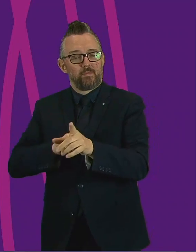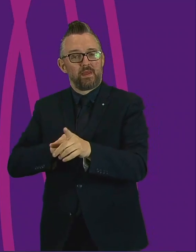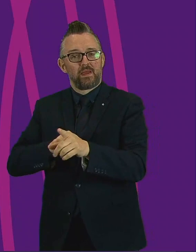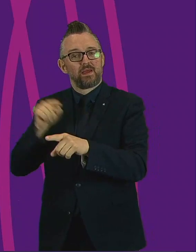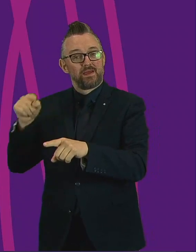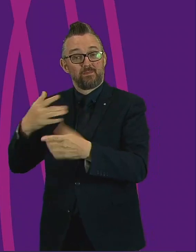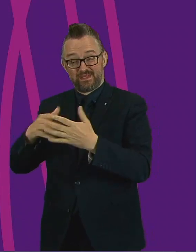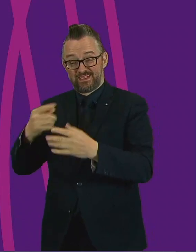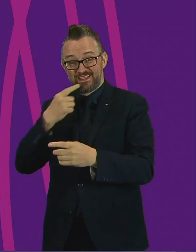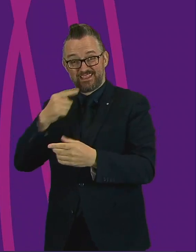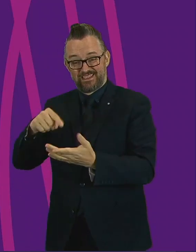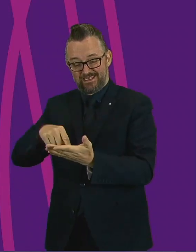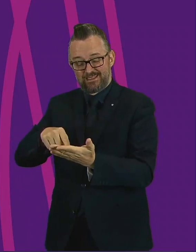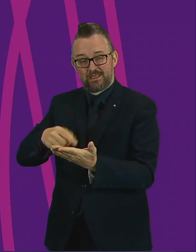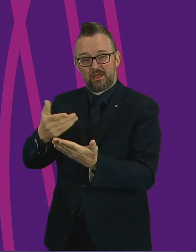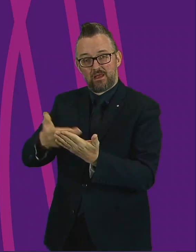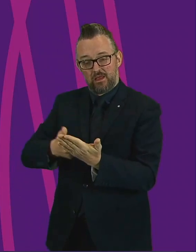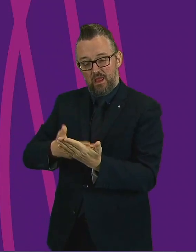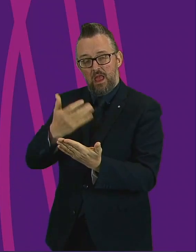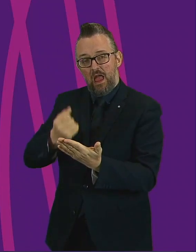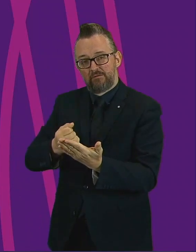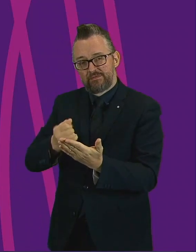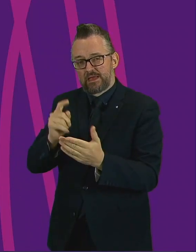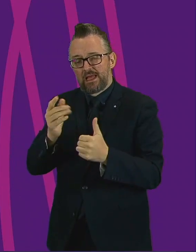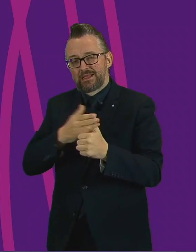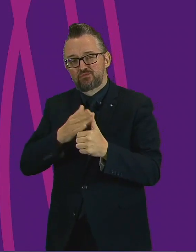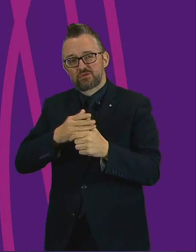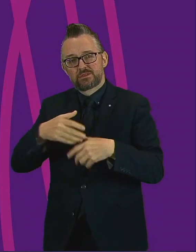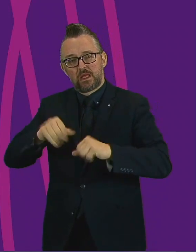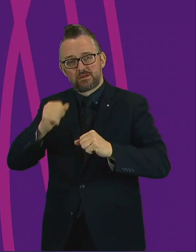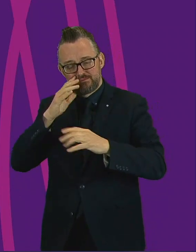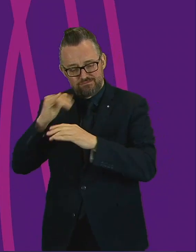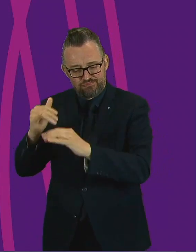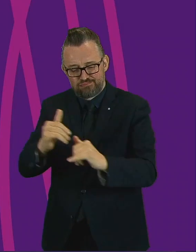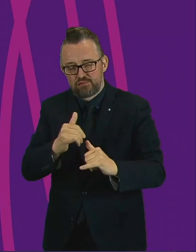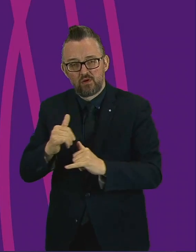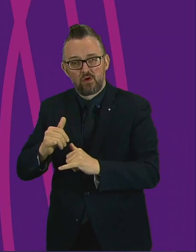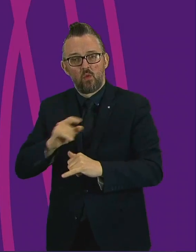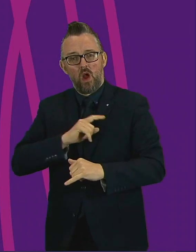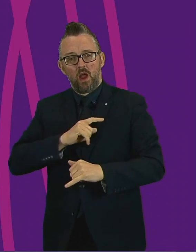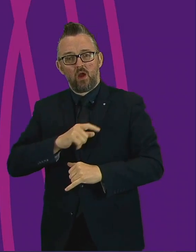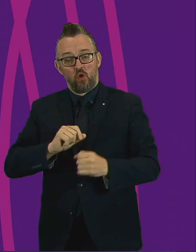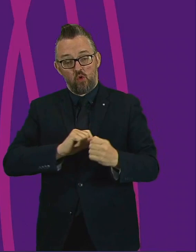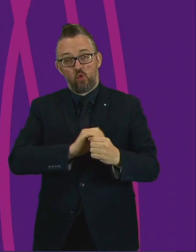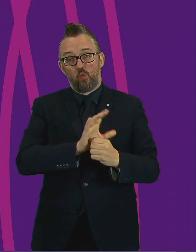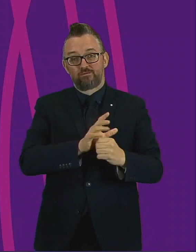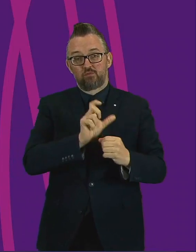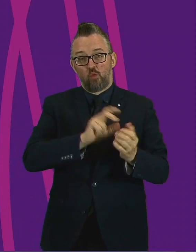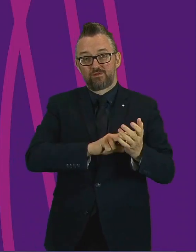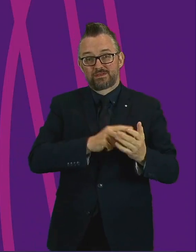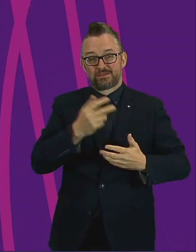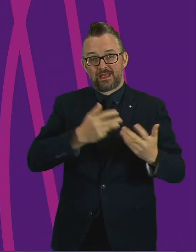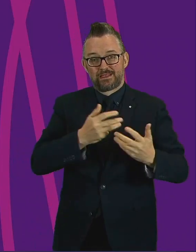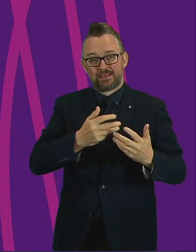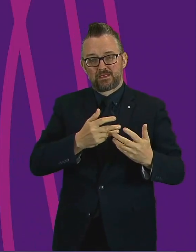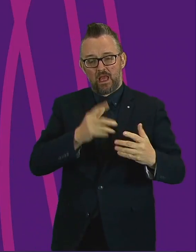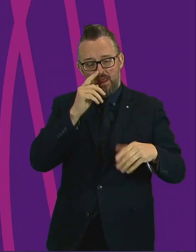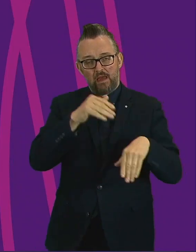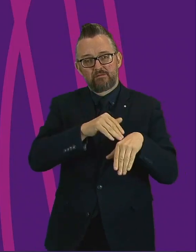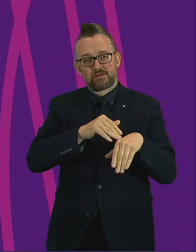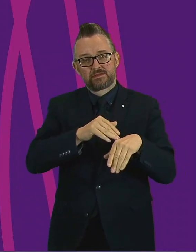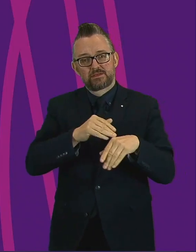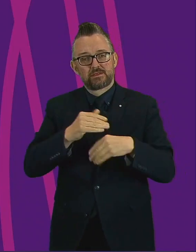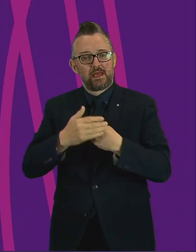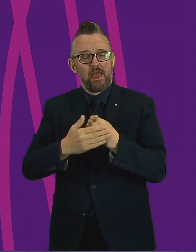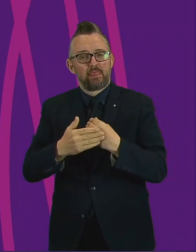said it had undertaken initial analysis to investigate whether COVID-19 outcomes varied by ethnic group.